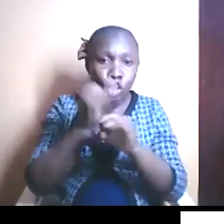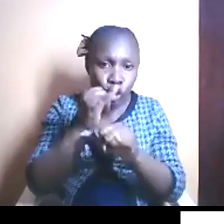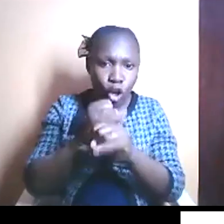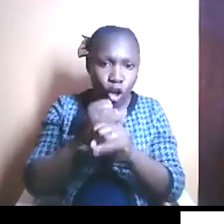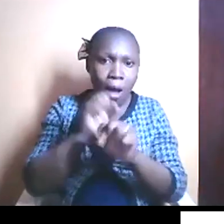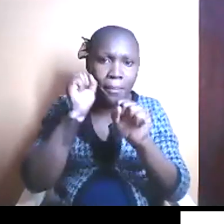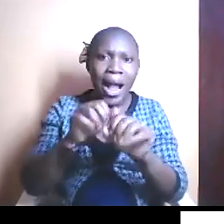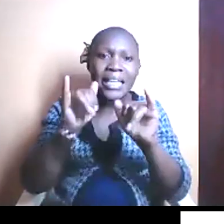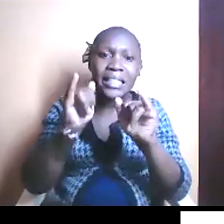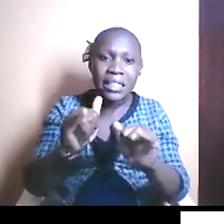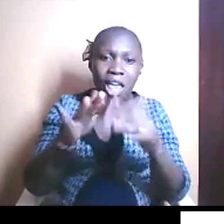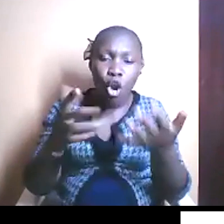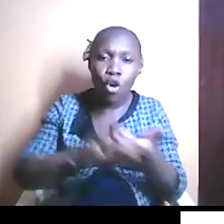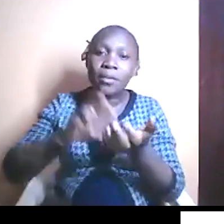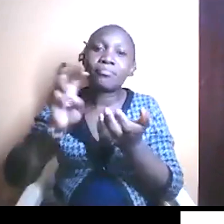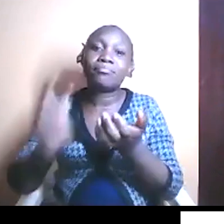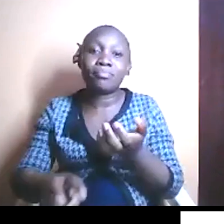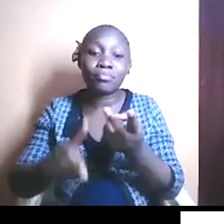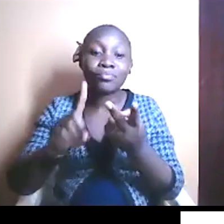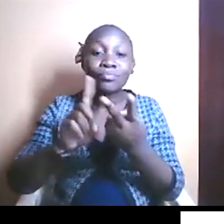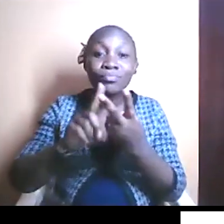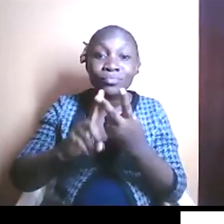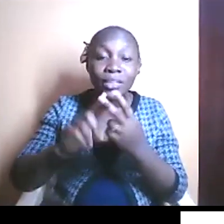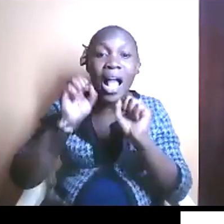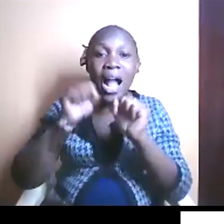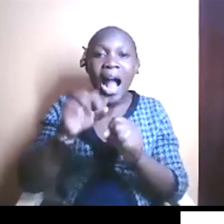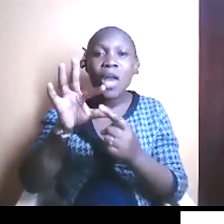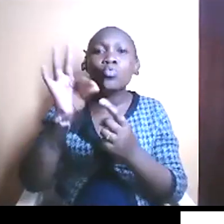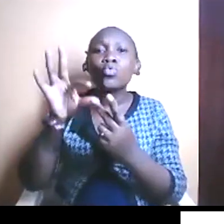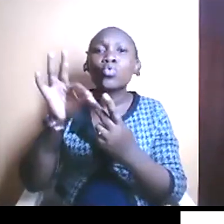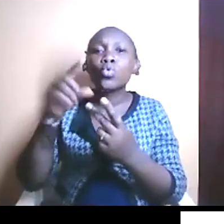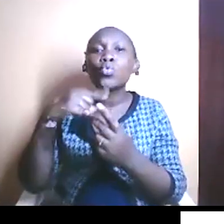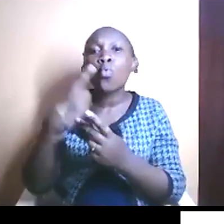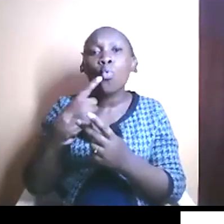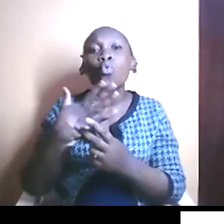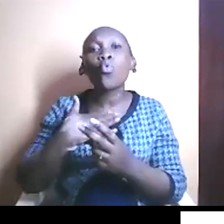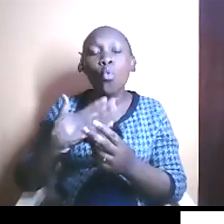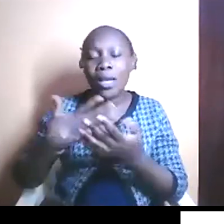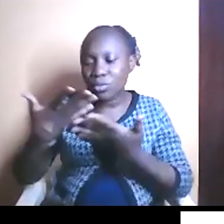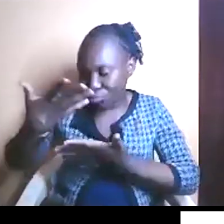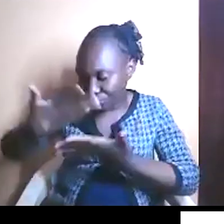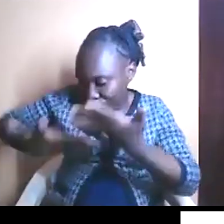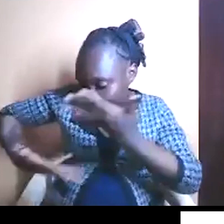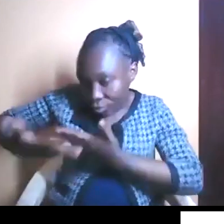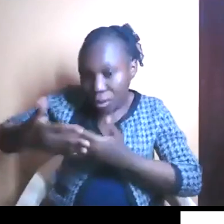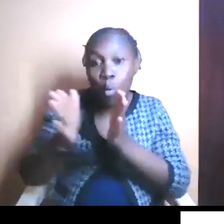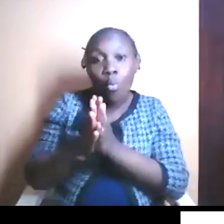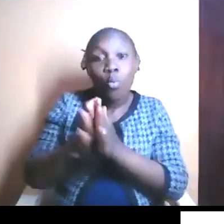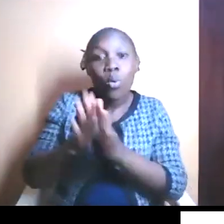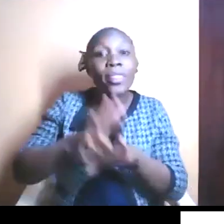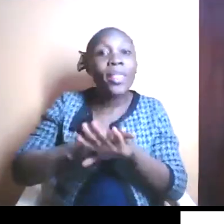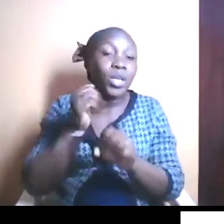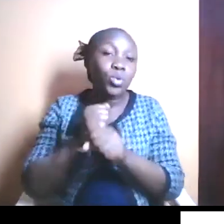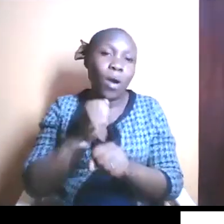2, you can choose who you interact with. So you can audit or filter or sieve, you know, you don't have to